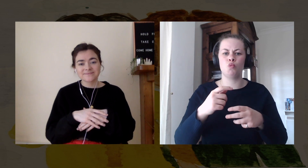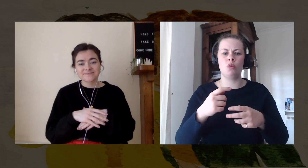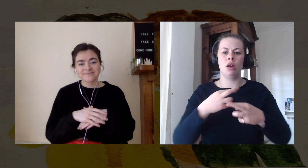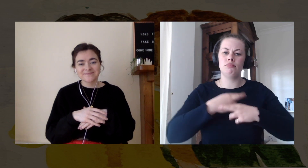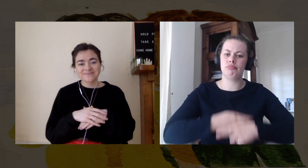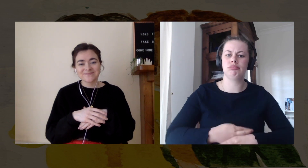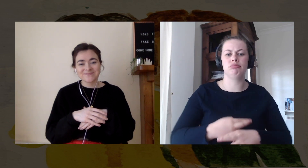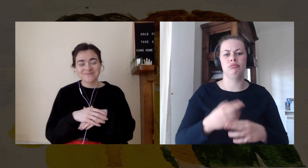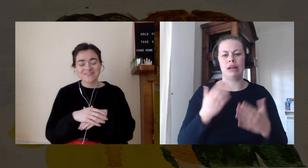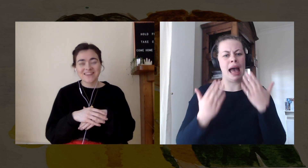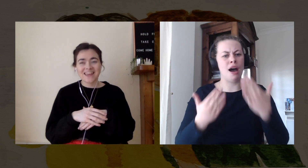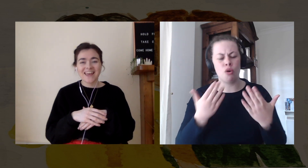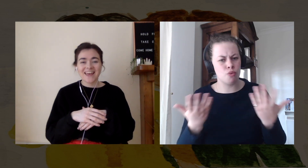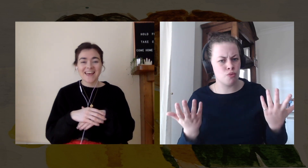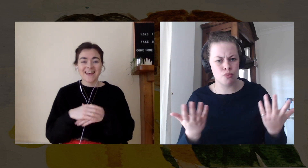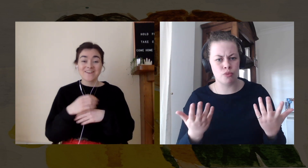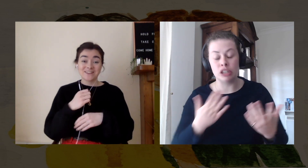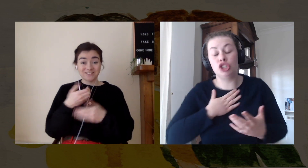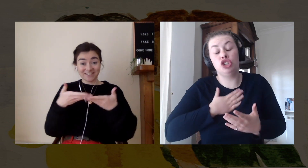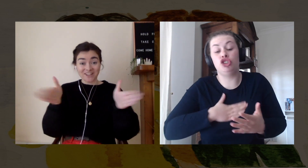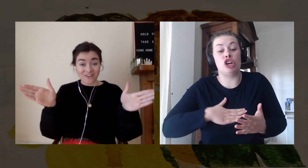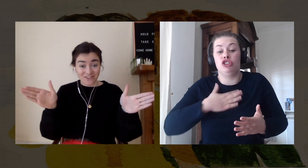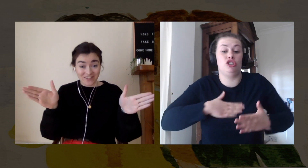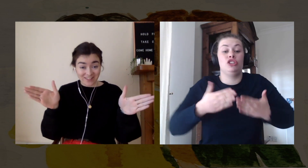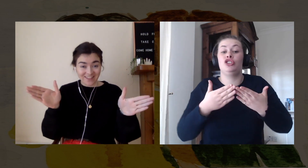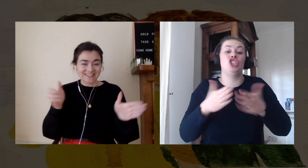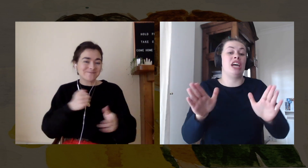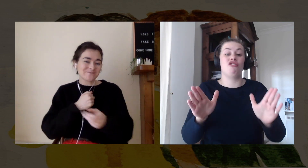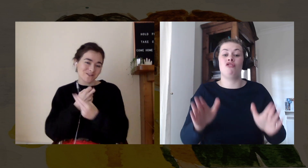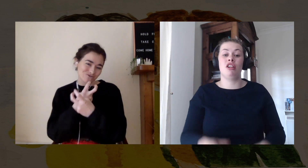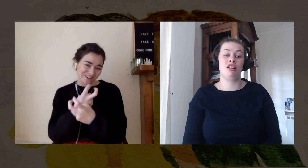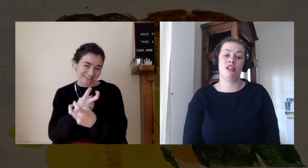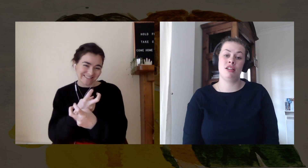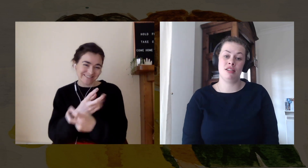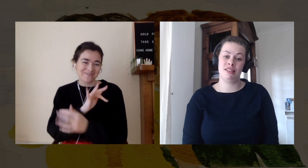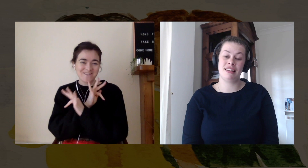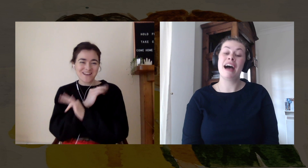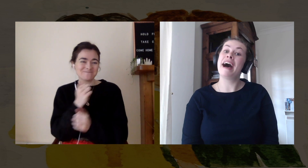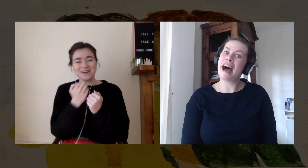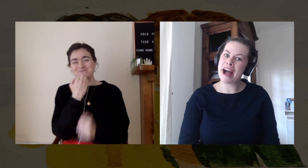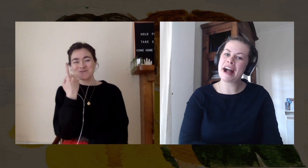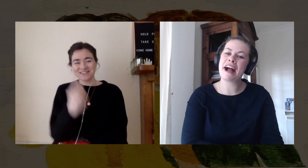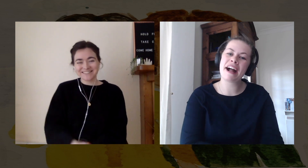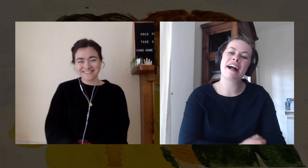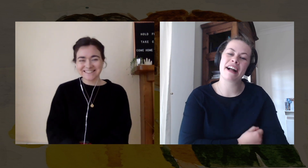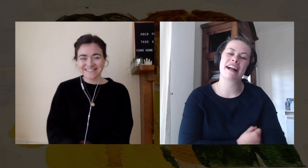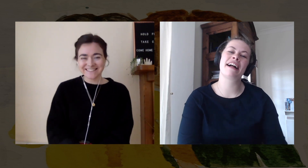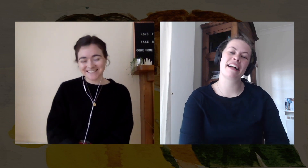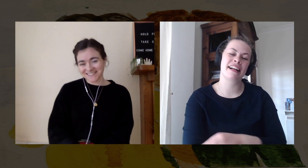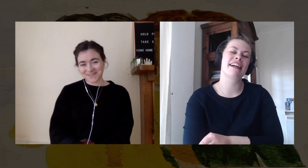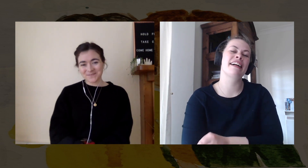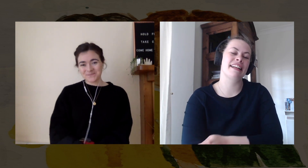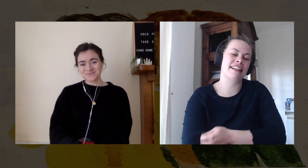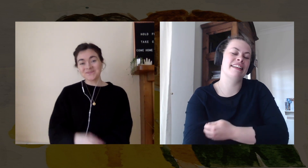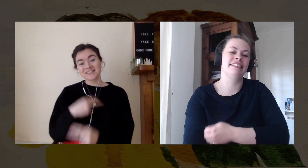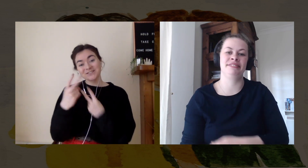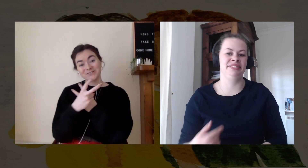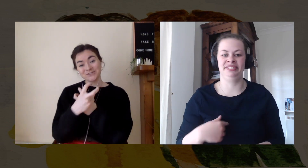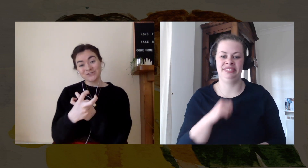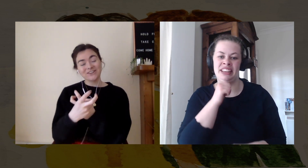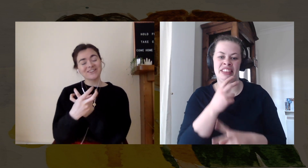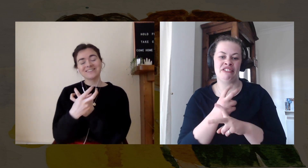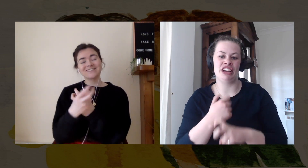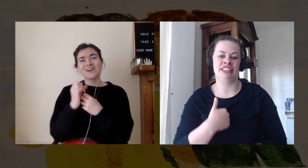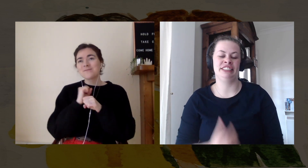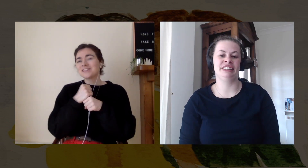In general. Is running is my fave. Oh, lovely. Yeah. Yeah, don't run. To run all my stresses out. That's nice. Yeah.